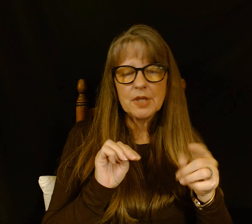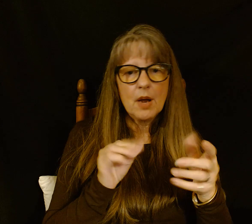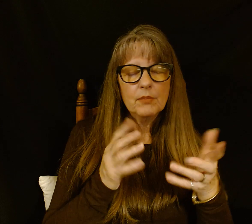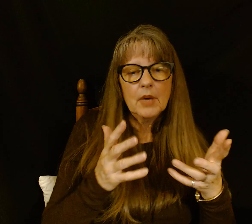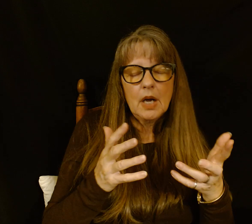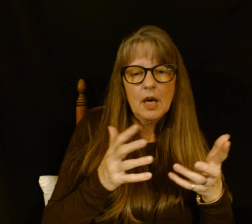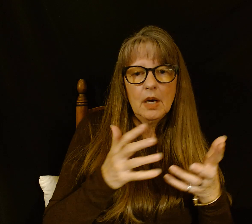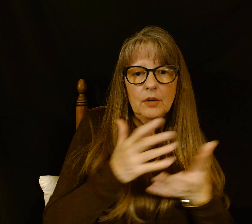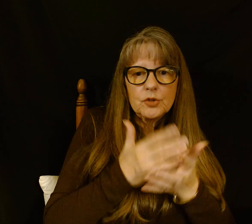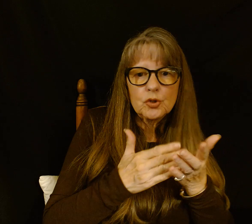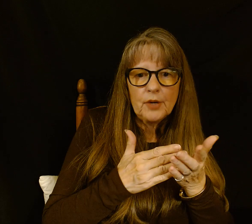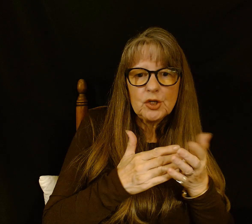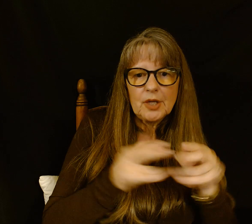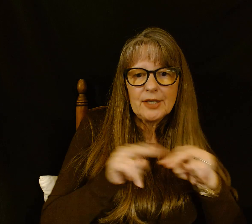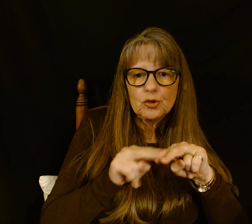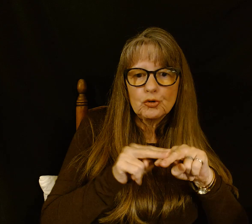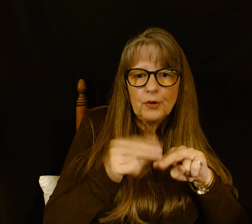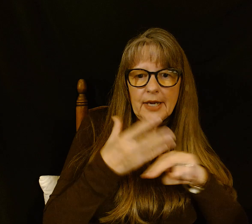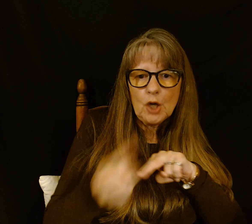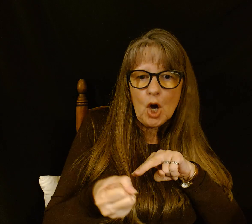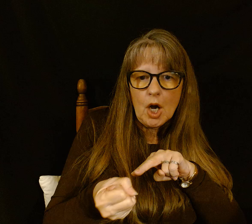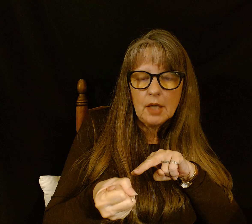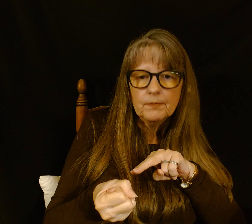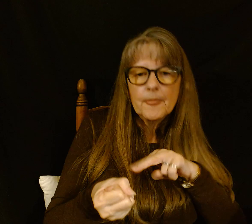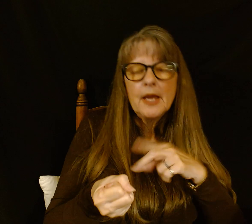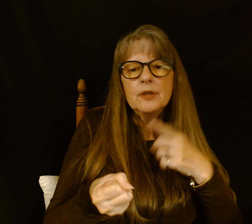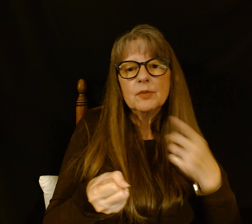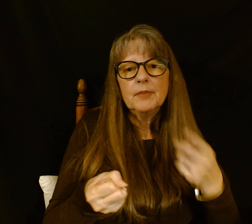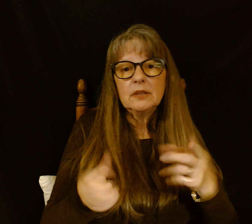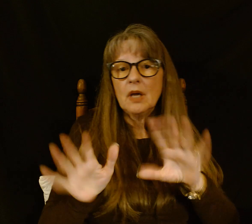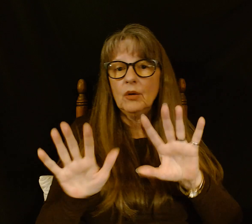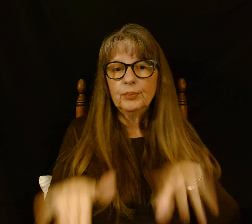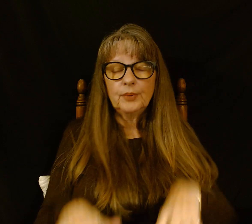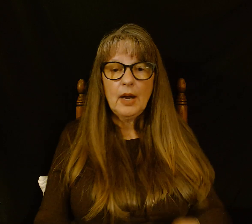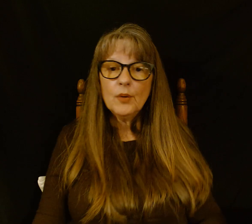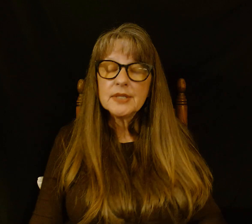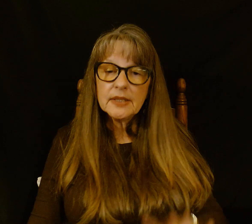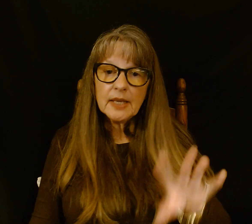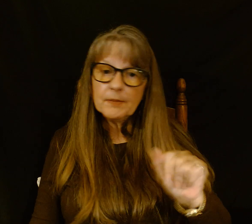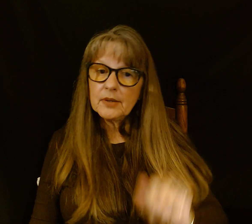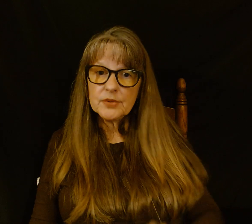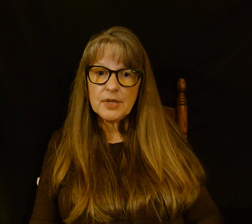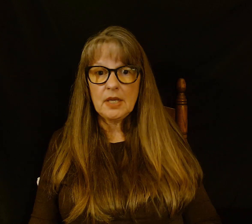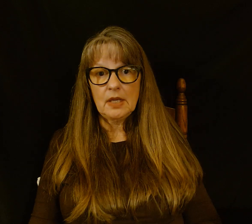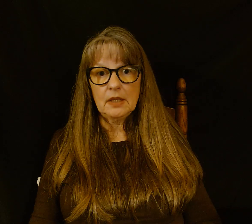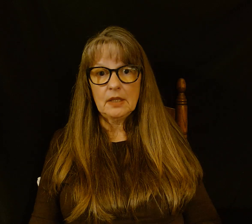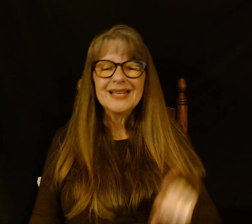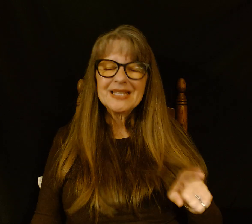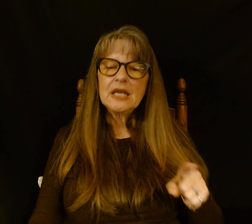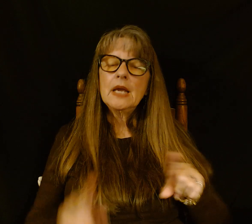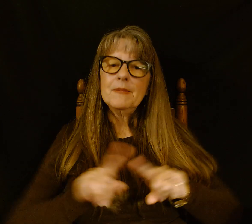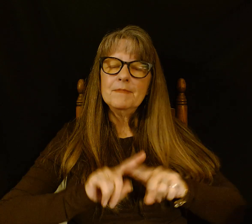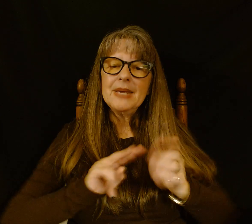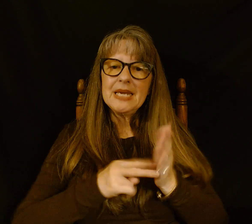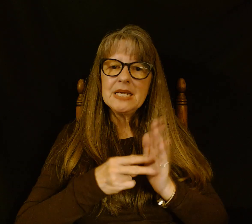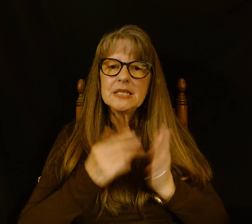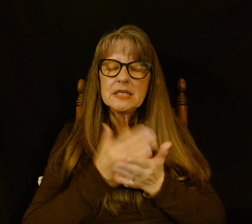some strange, like train gone, to means, oh, I already said that, I'm not going to say it again. See, it means